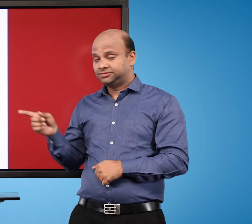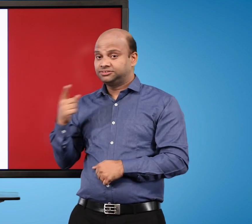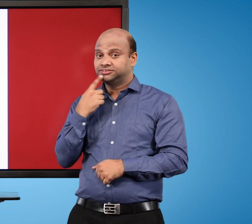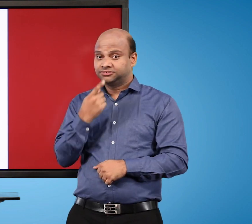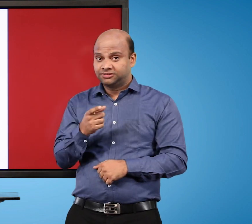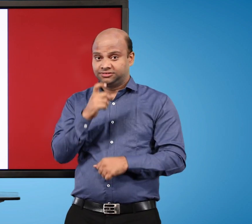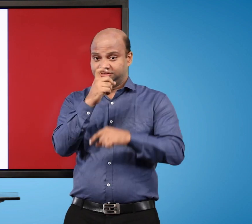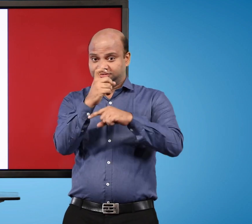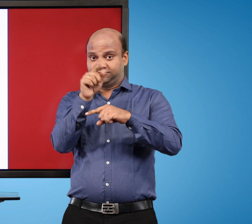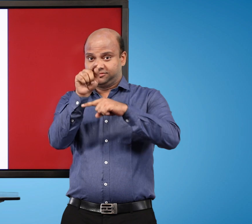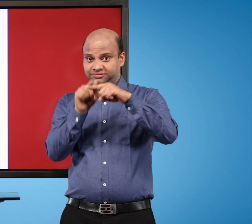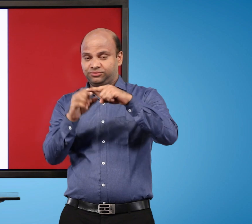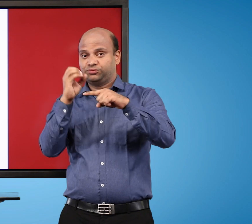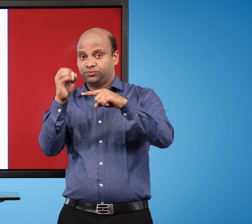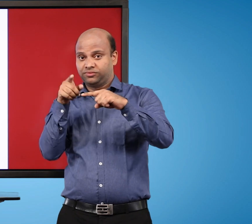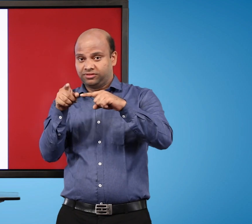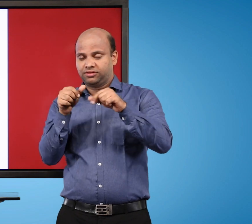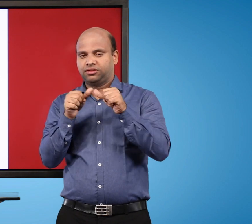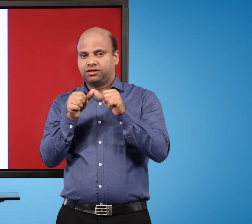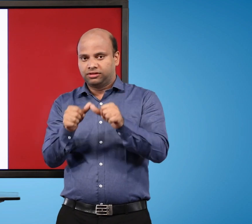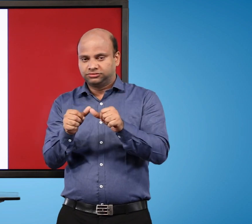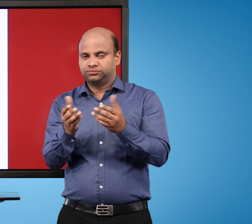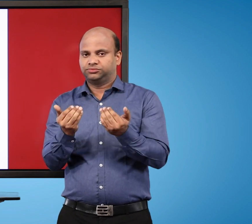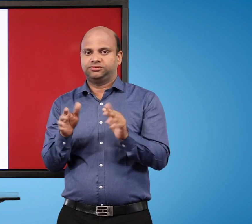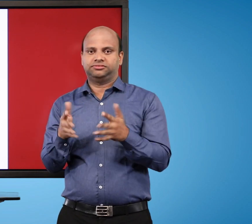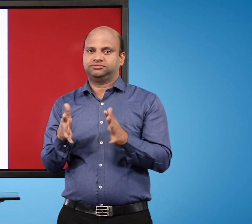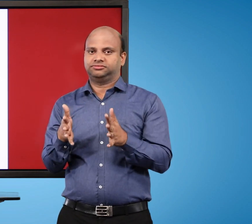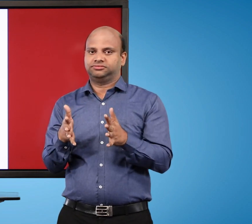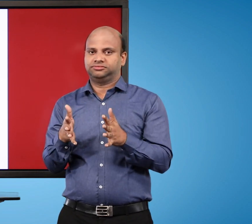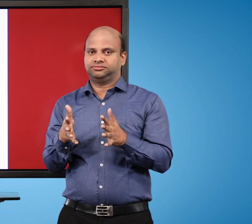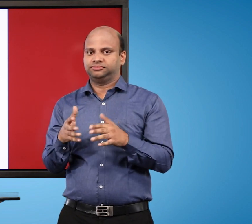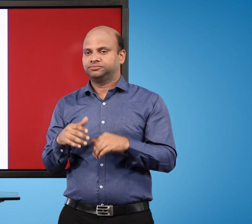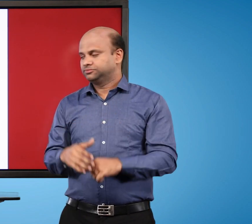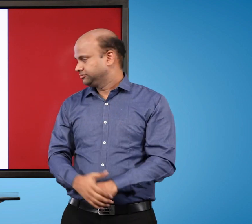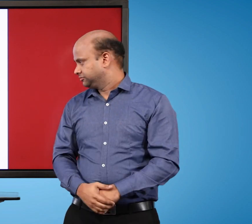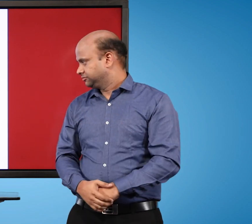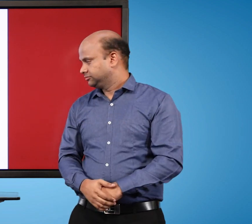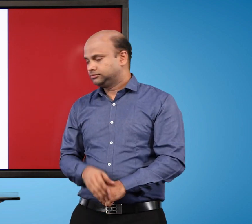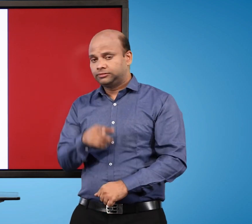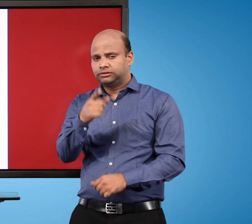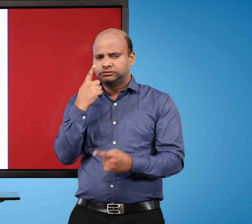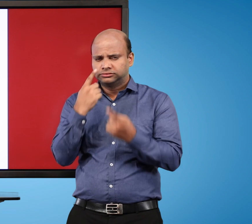We say 7 divided by 0 is not defined. Check it